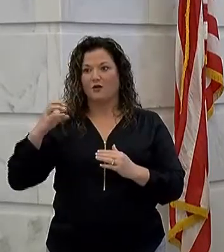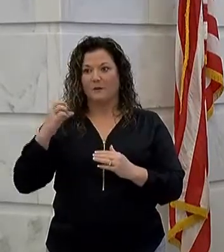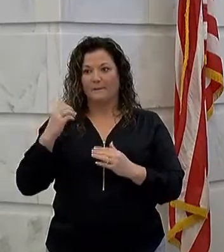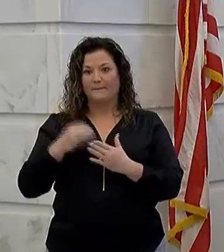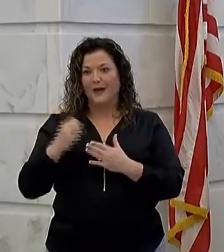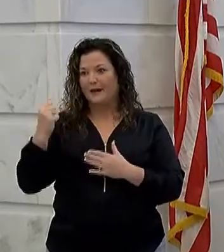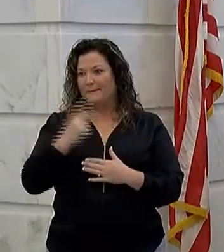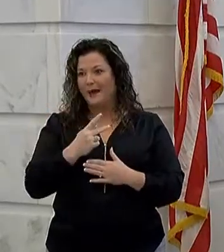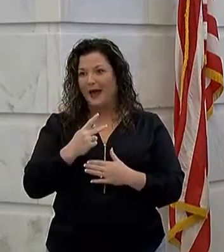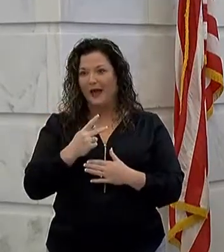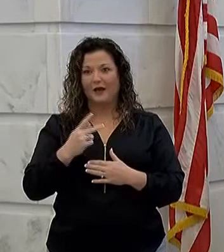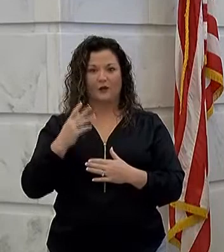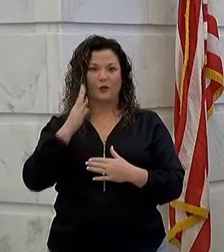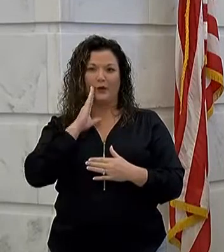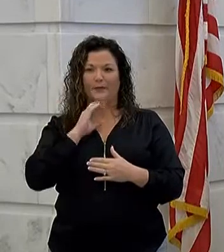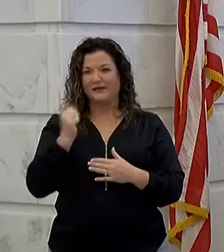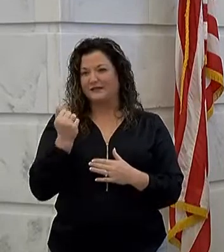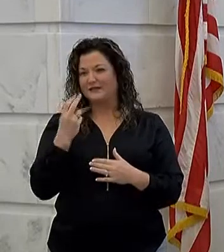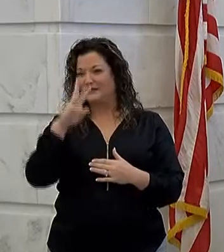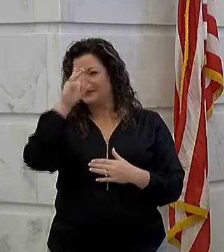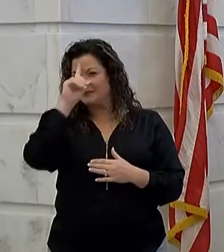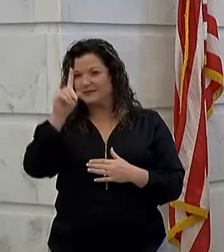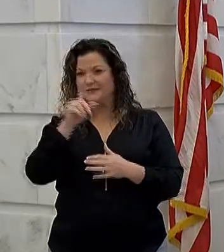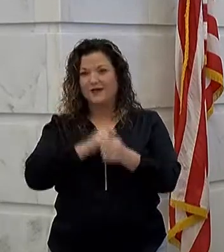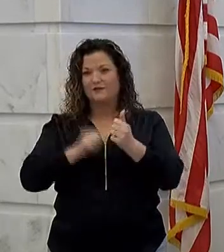like 16 cents a day for some Arkansans?